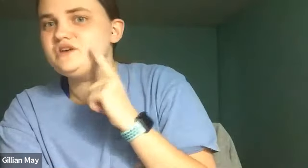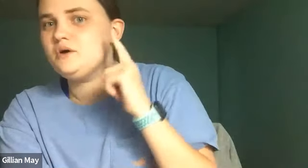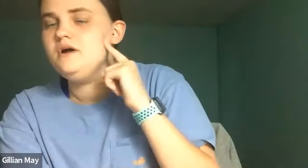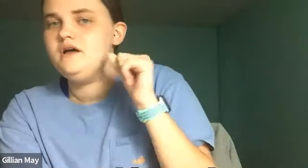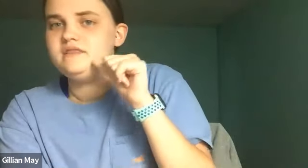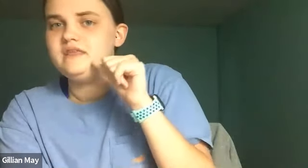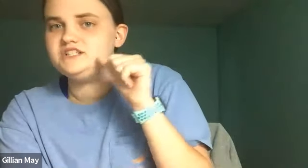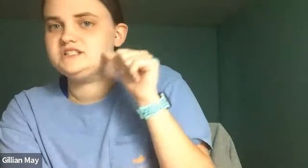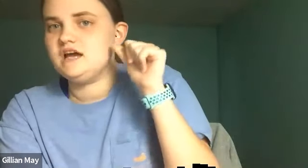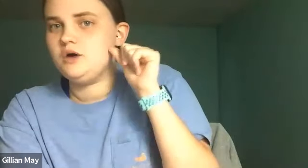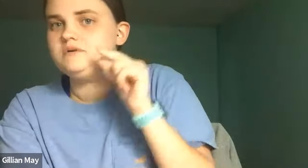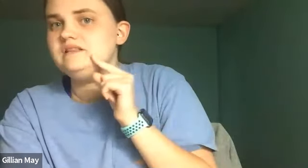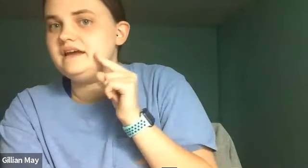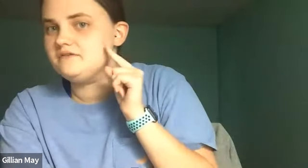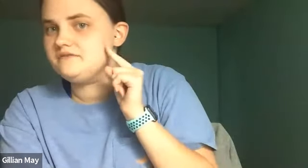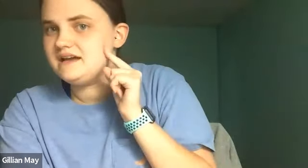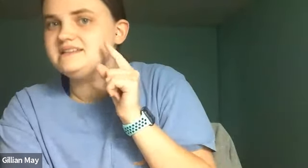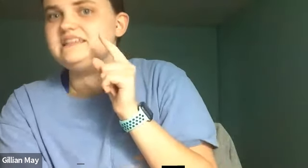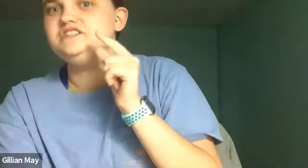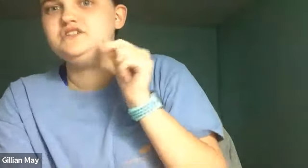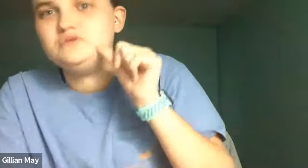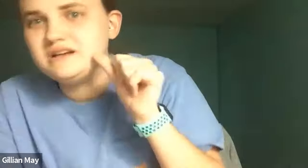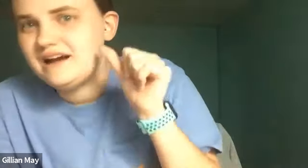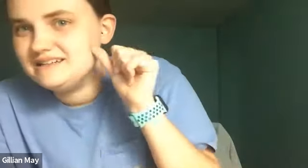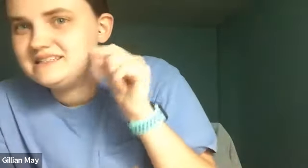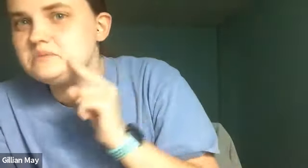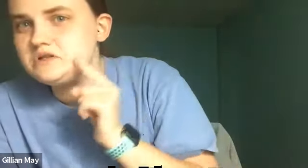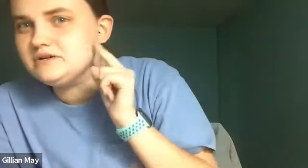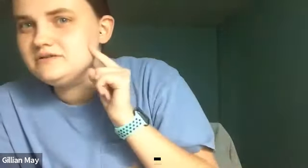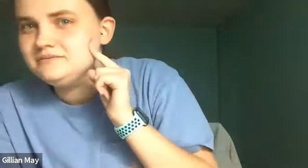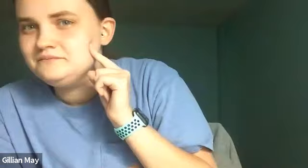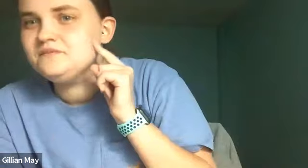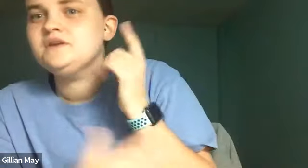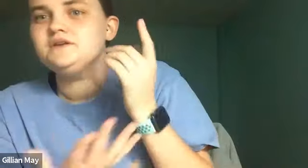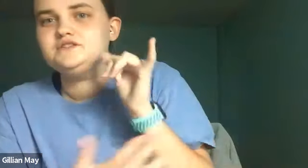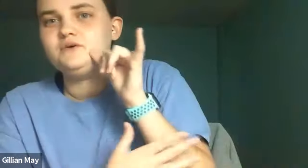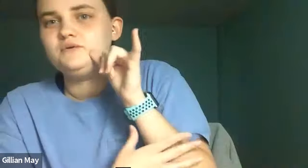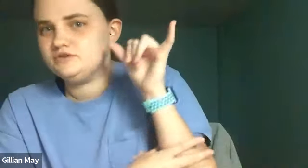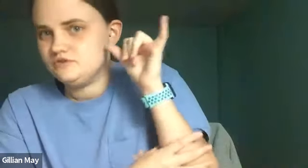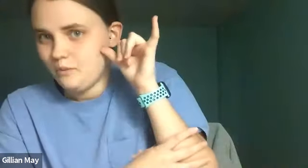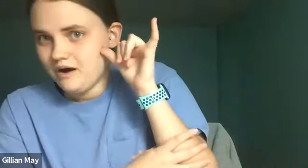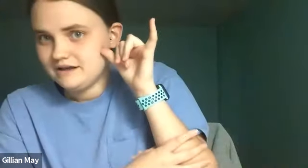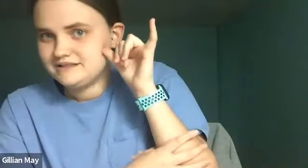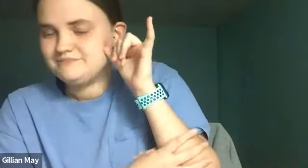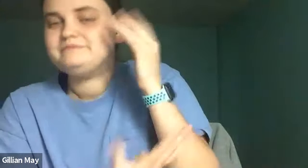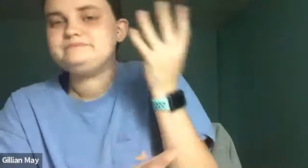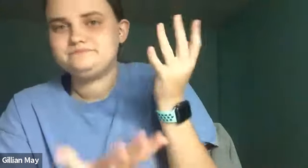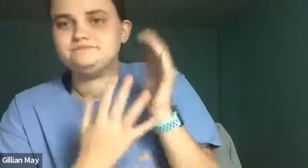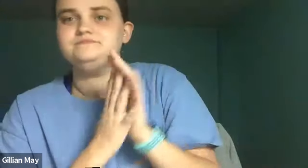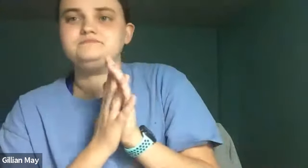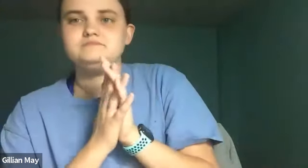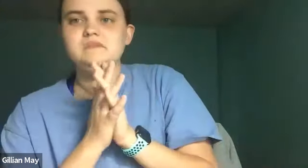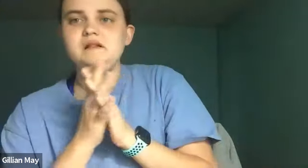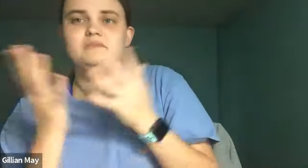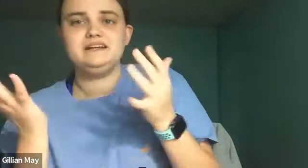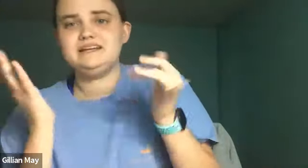So that's just to help clarify because they do look kind of similar. So they'll do the Ys. But again, it's